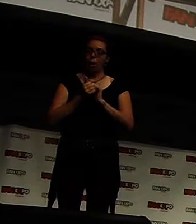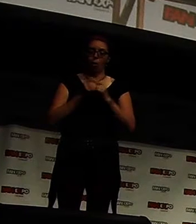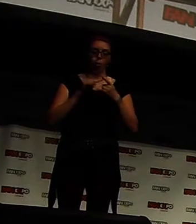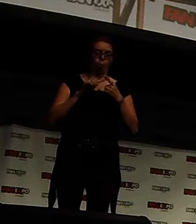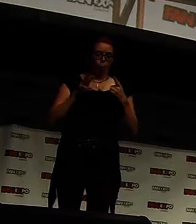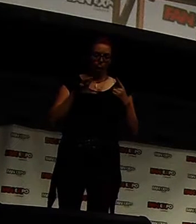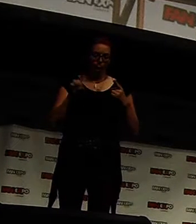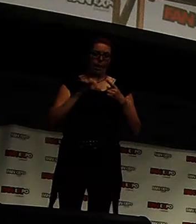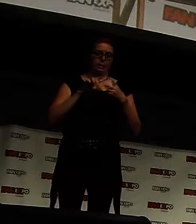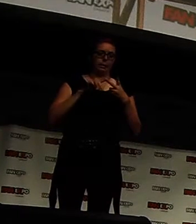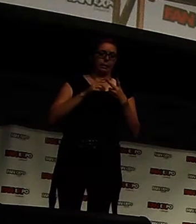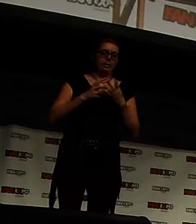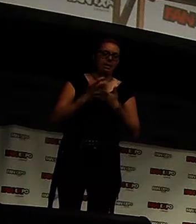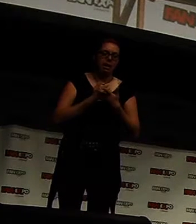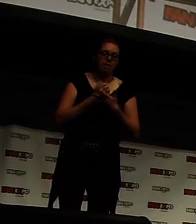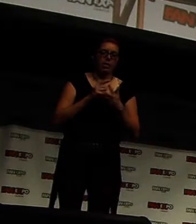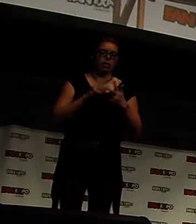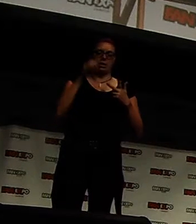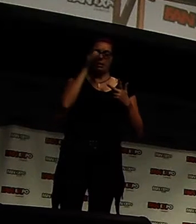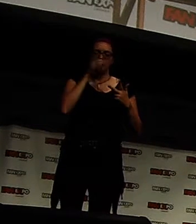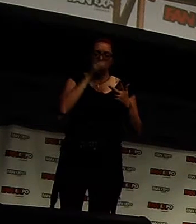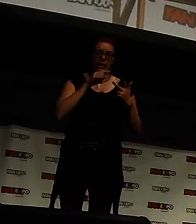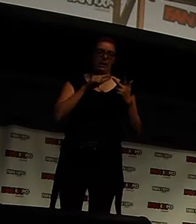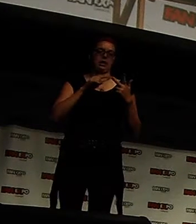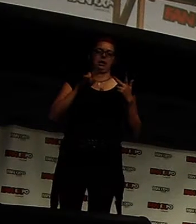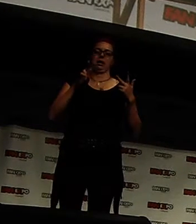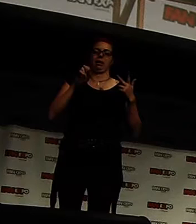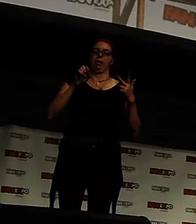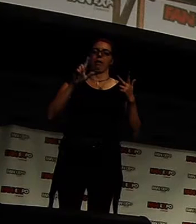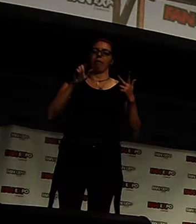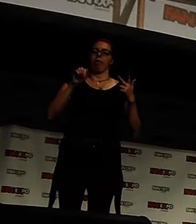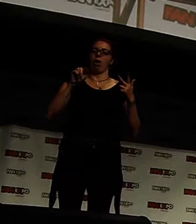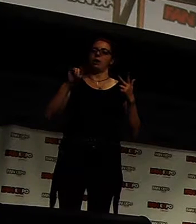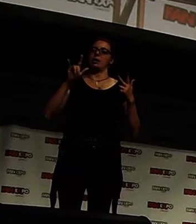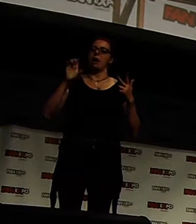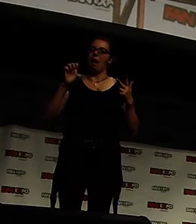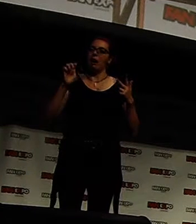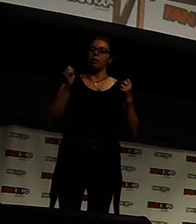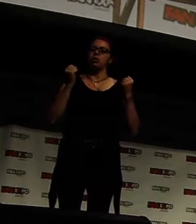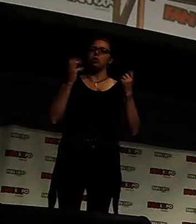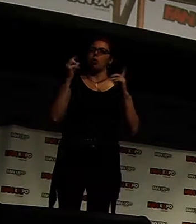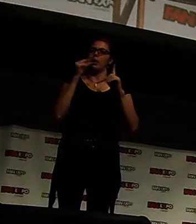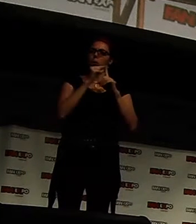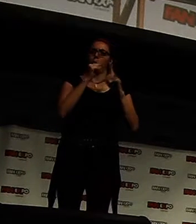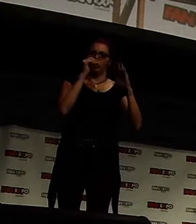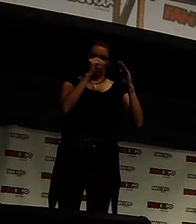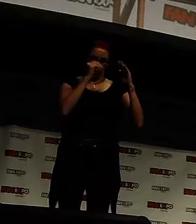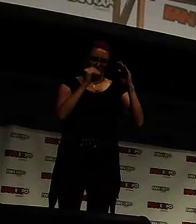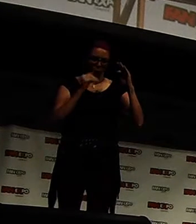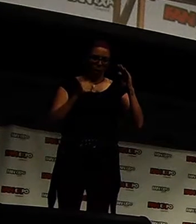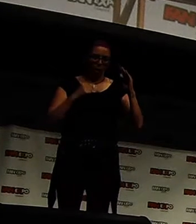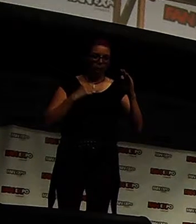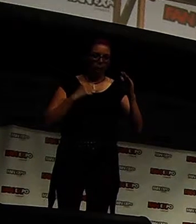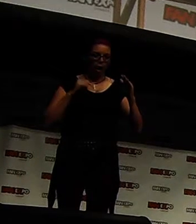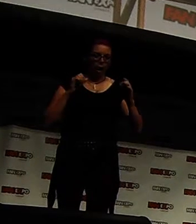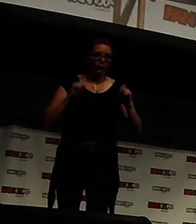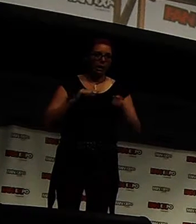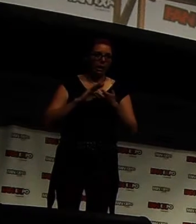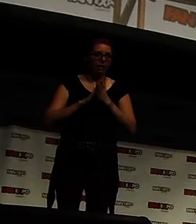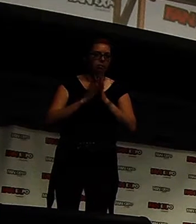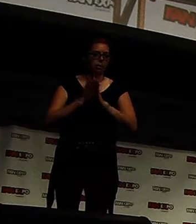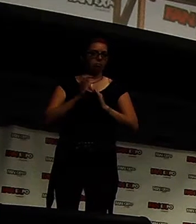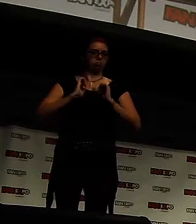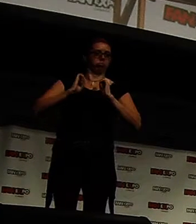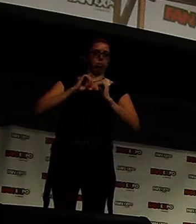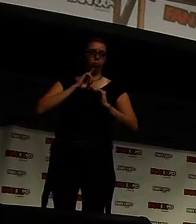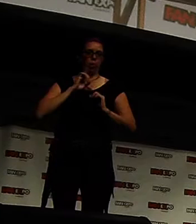silly, selfish, ridiculous, you know, it was just, and I was like, oh my goodness, there is so much license to be horrendous